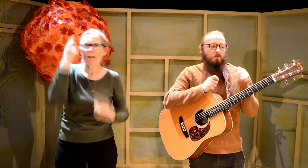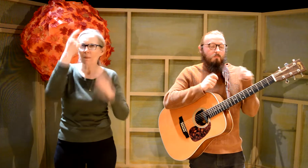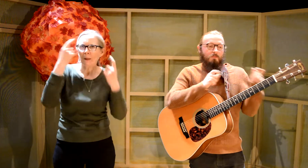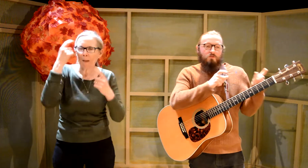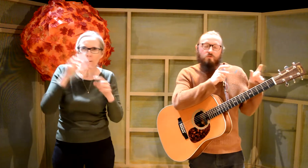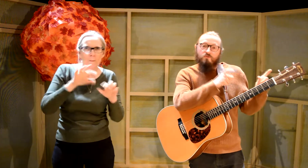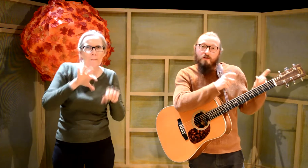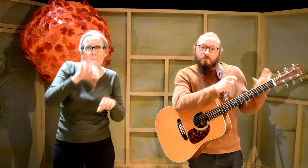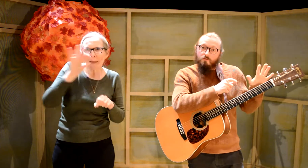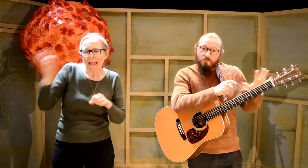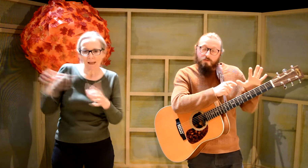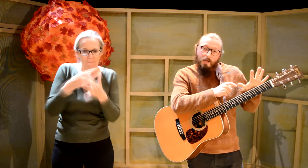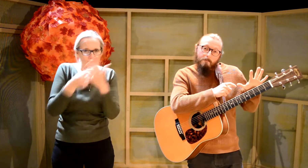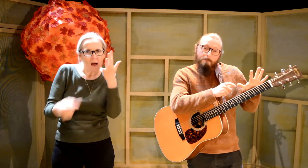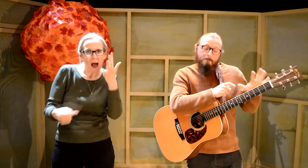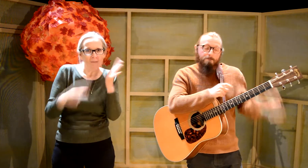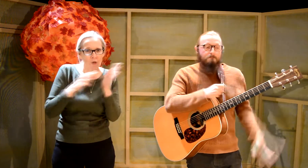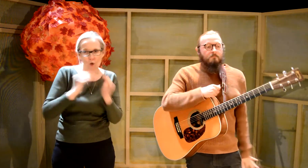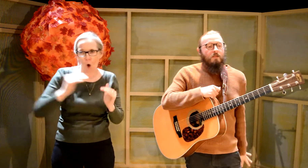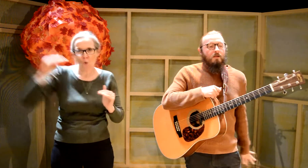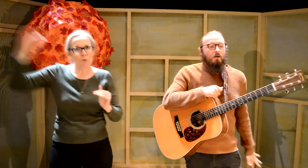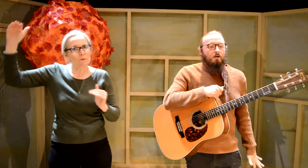ideas. Maybe choose 5 notes if you can.